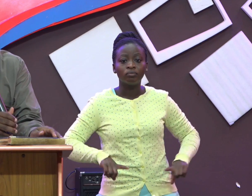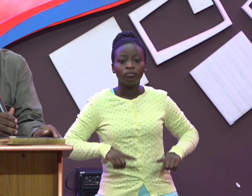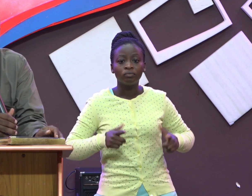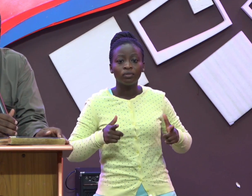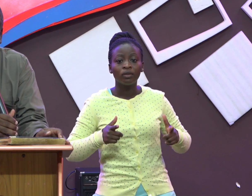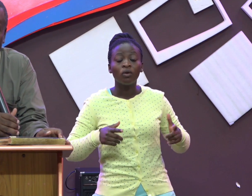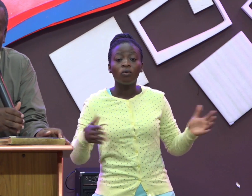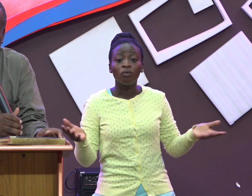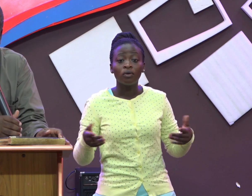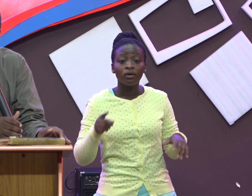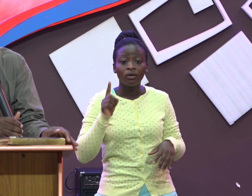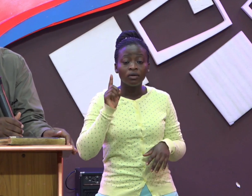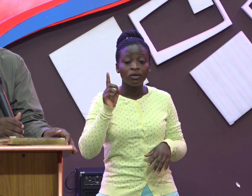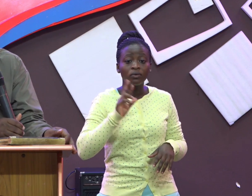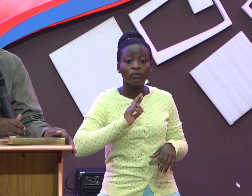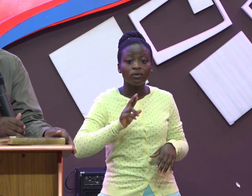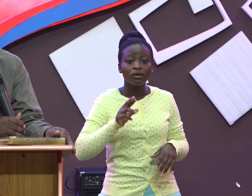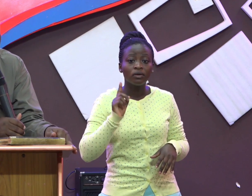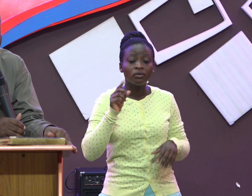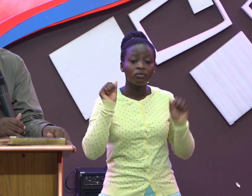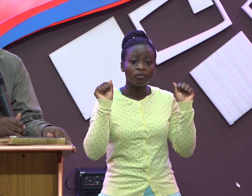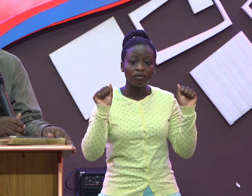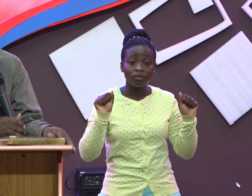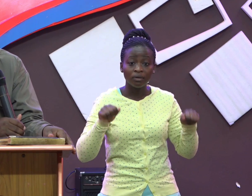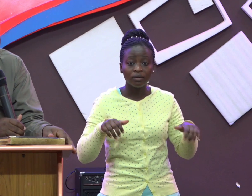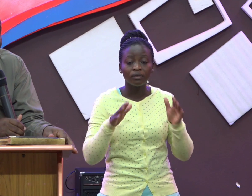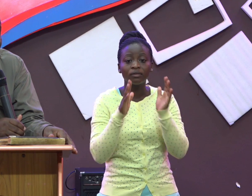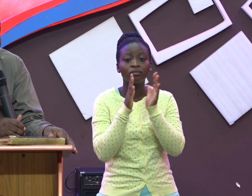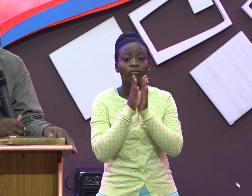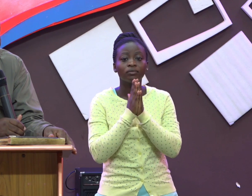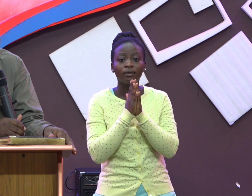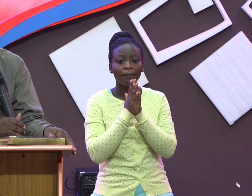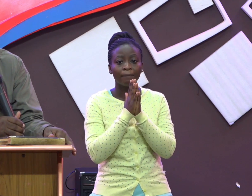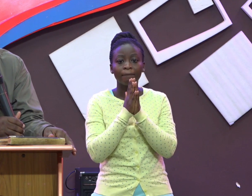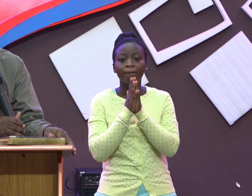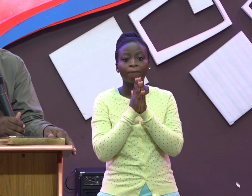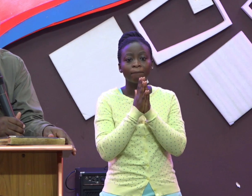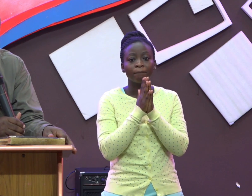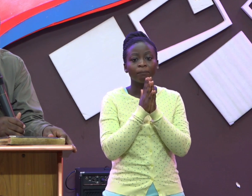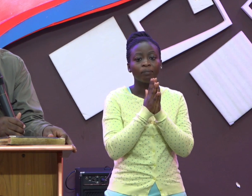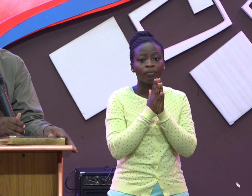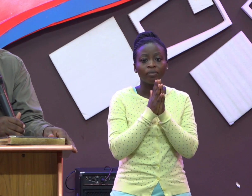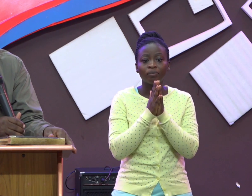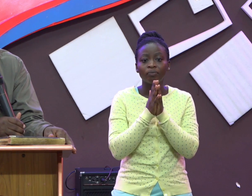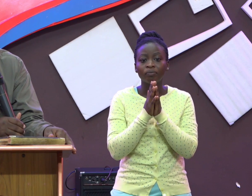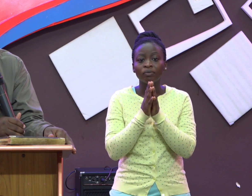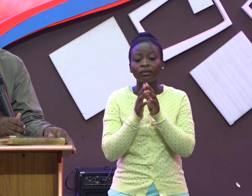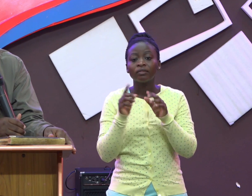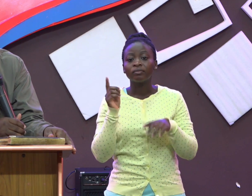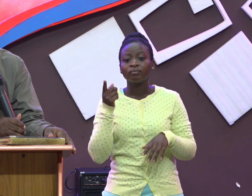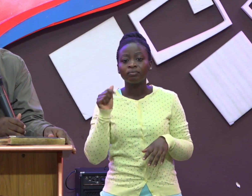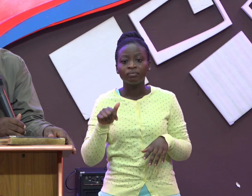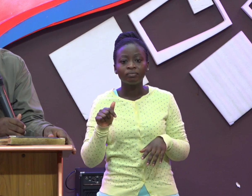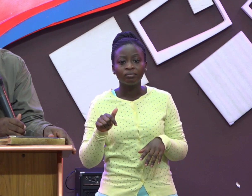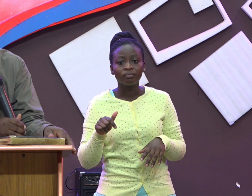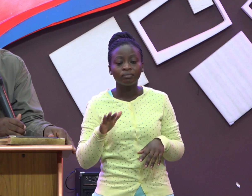osobola okusaba. You can pray. Si wokanga omaze kweyawulako. Not only when you've separated yourself. Mwe eru nonaku lwange lwakusaba. This is my day for praying.